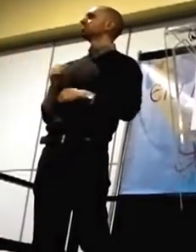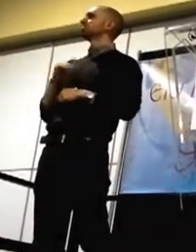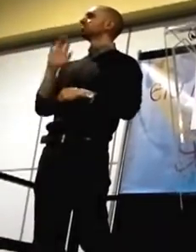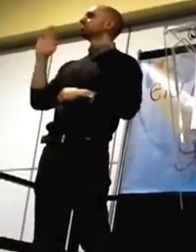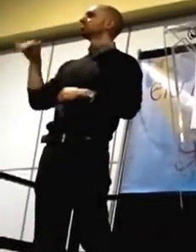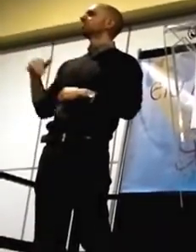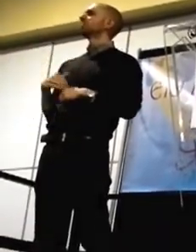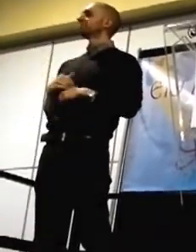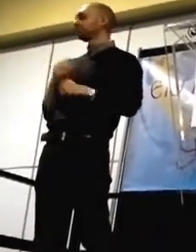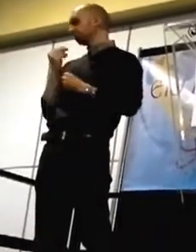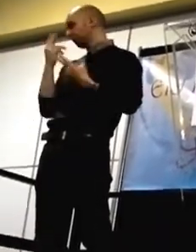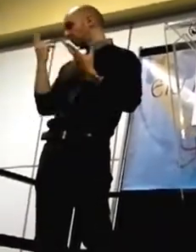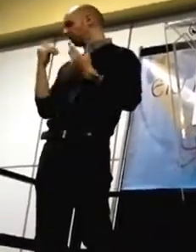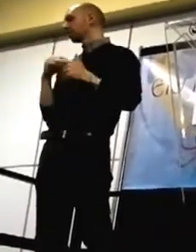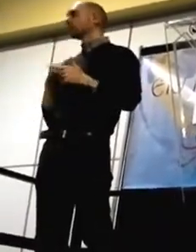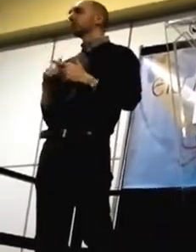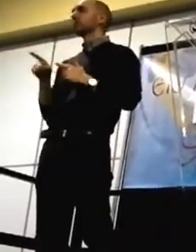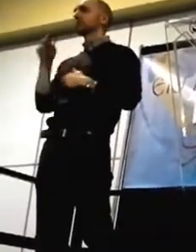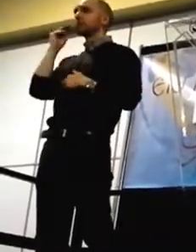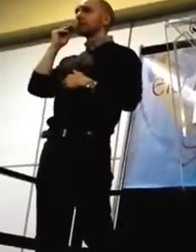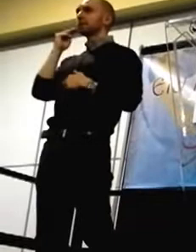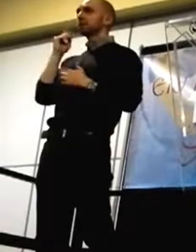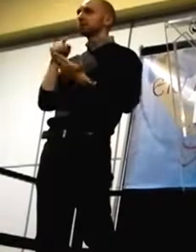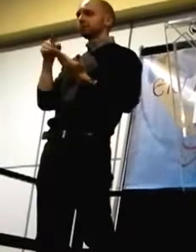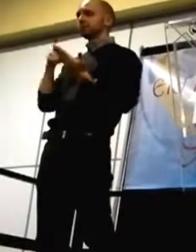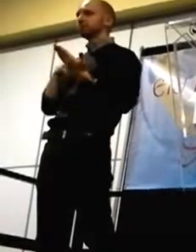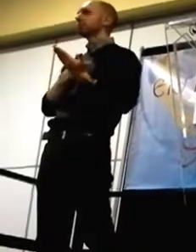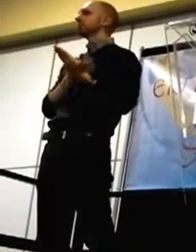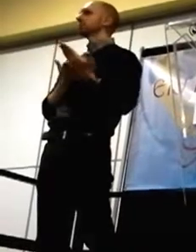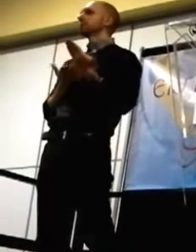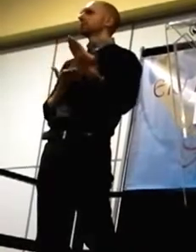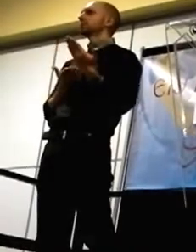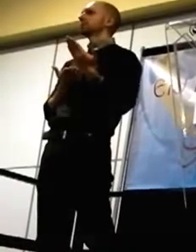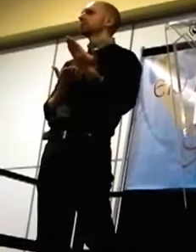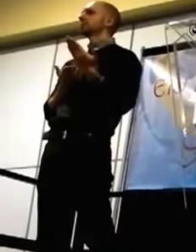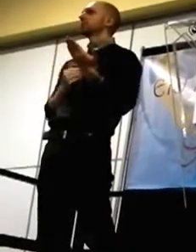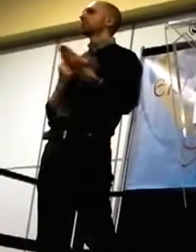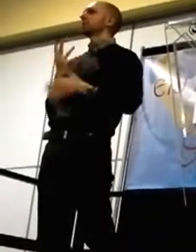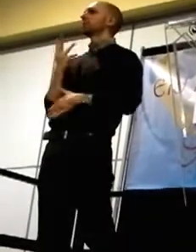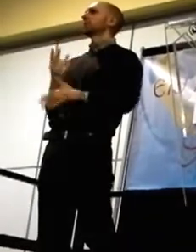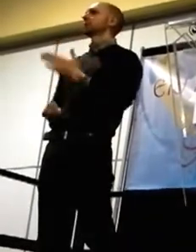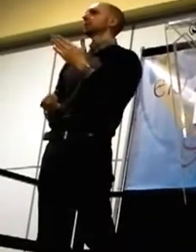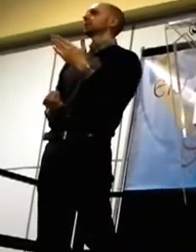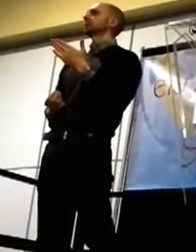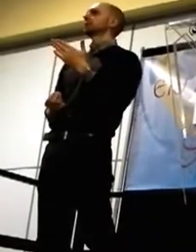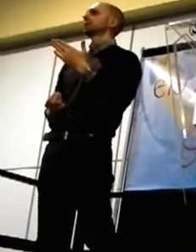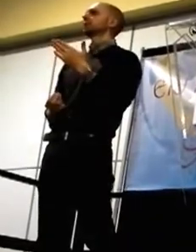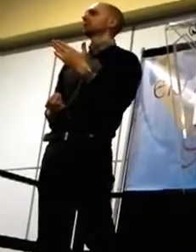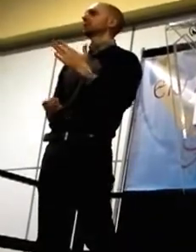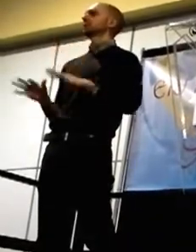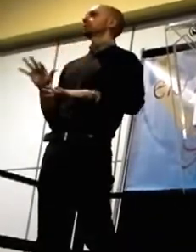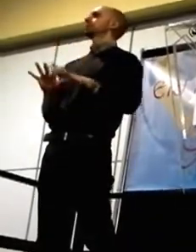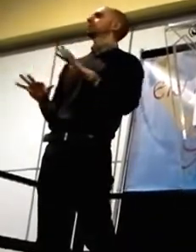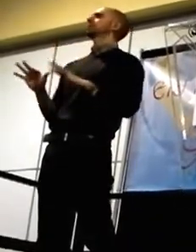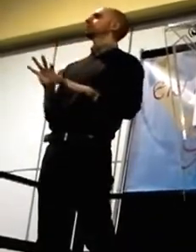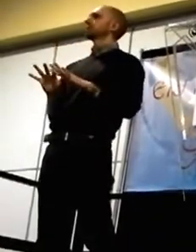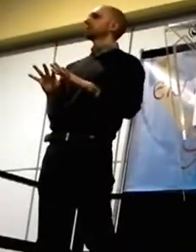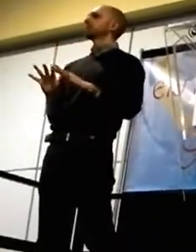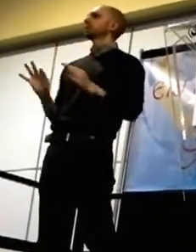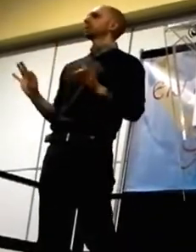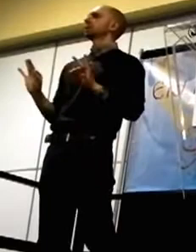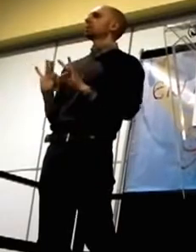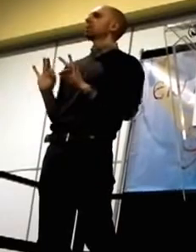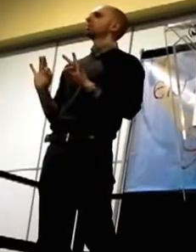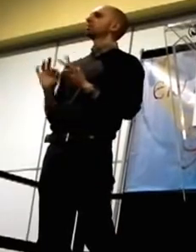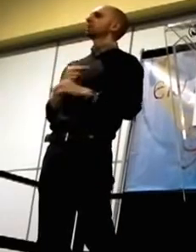this level, my dear brothers and sisters, we are missing a lot. This is very important and very